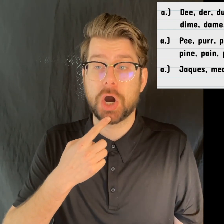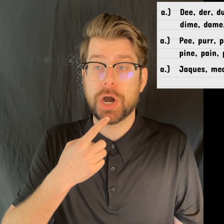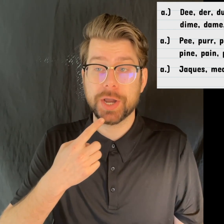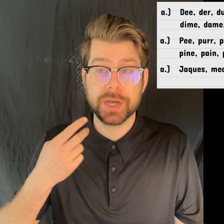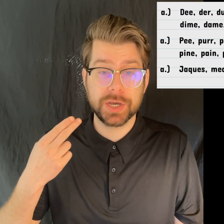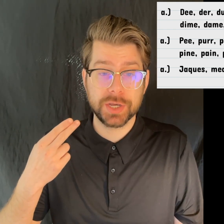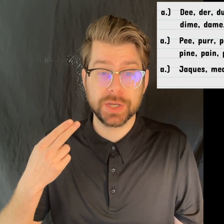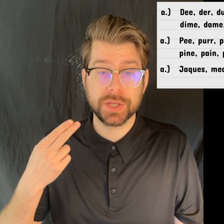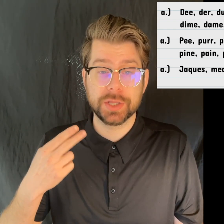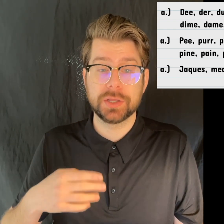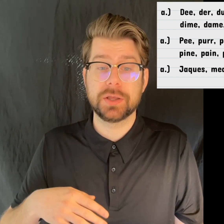Jacques,